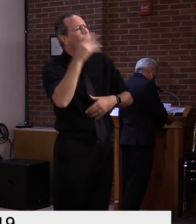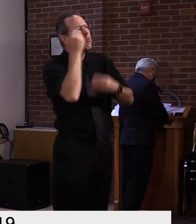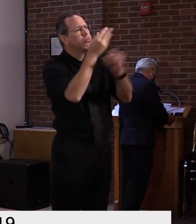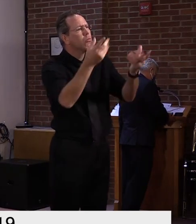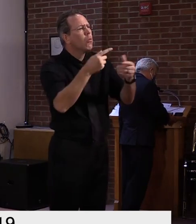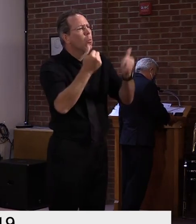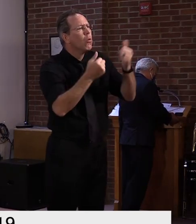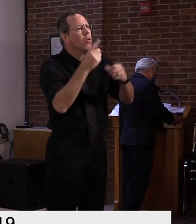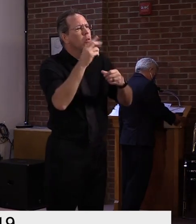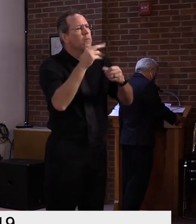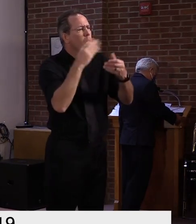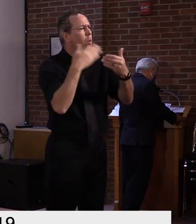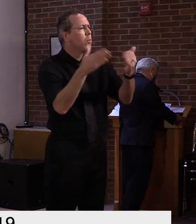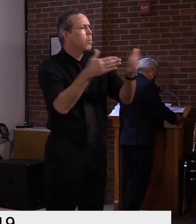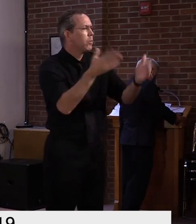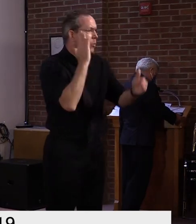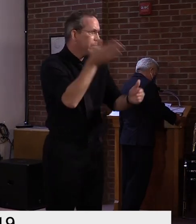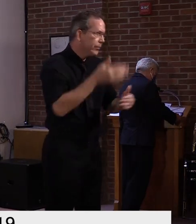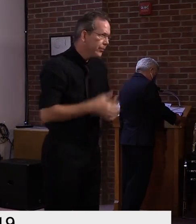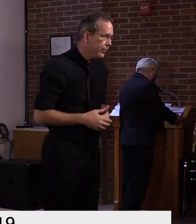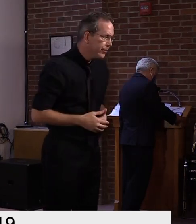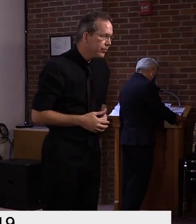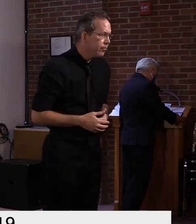constituents in a better way